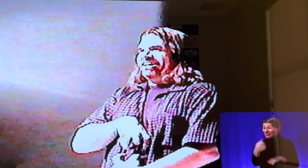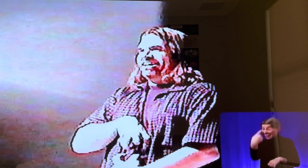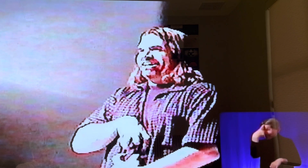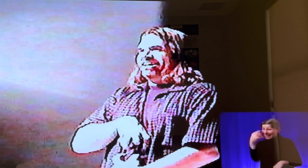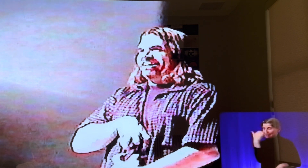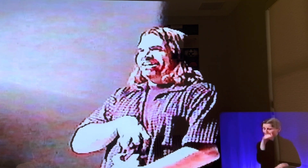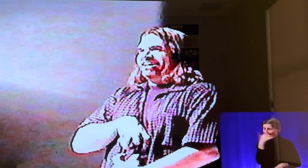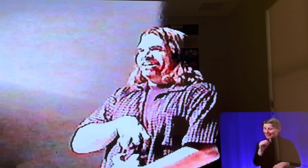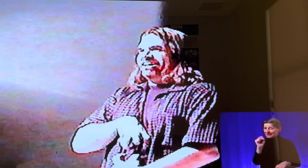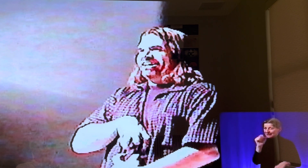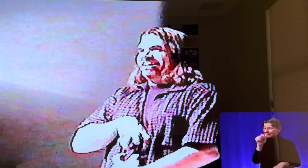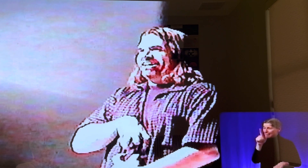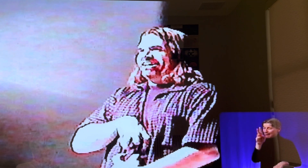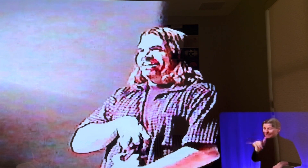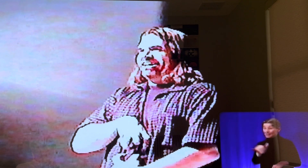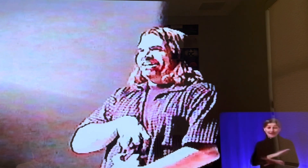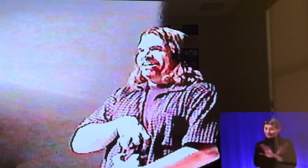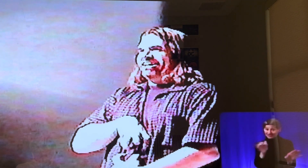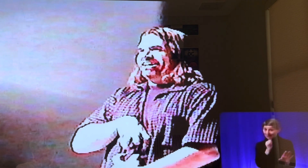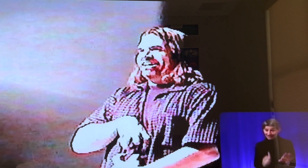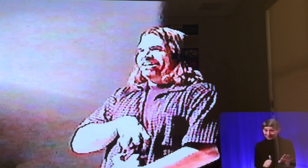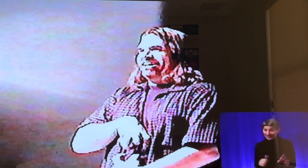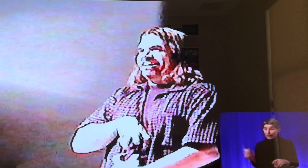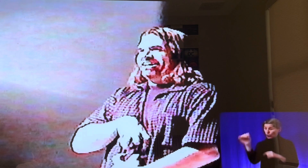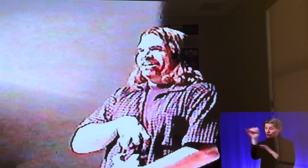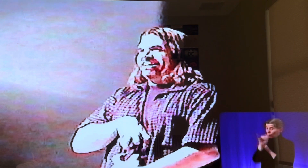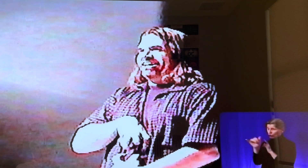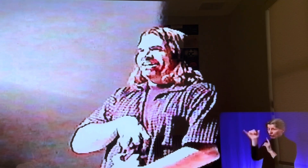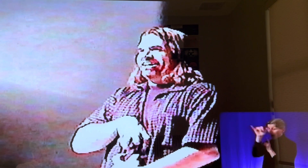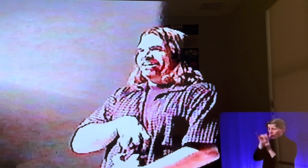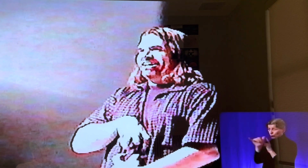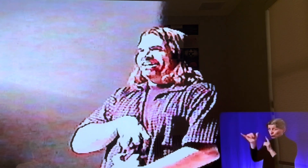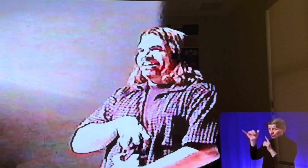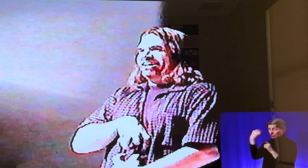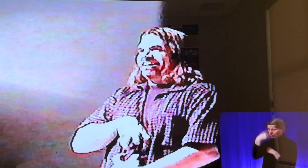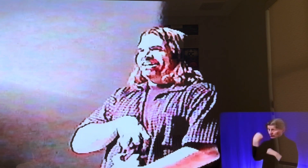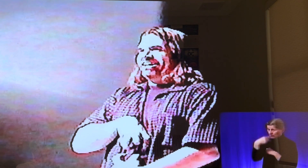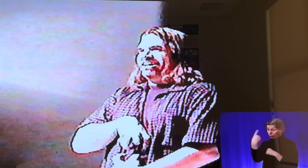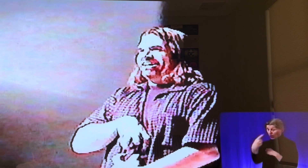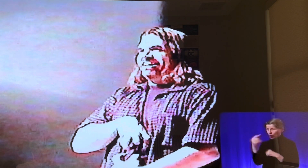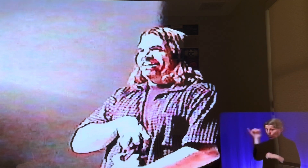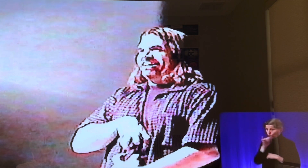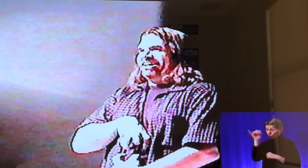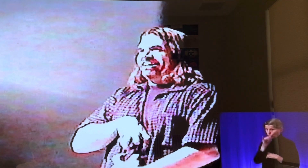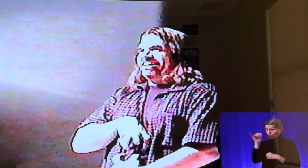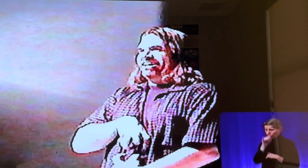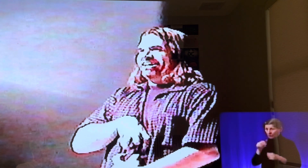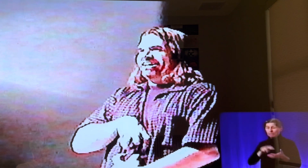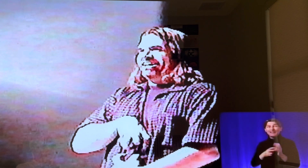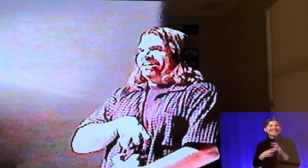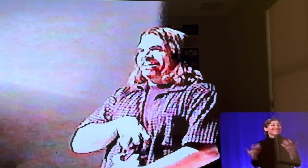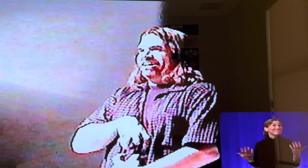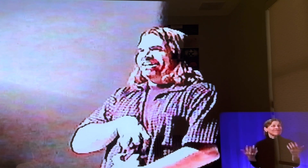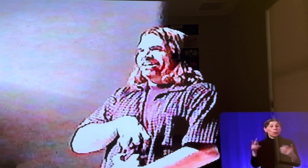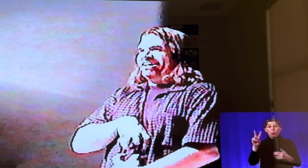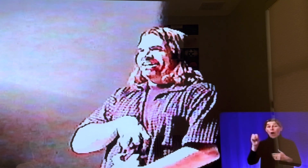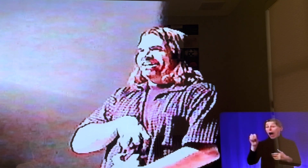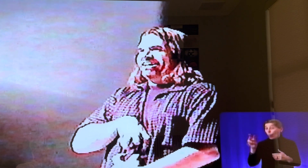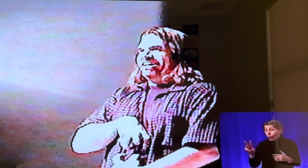not silly. It goes round and around in a circle near the nose, and it's wow. That's